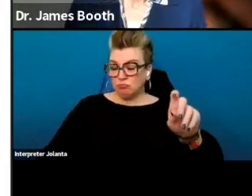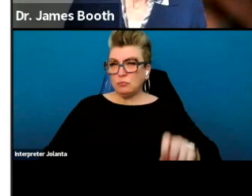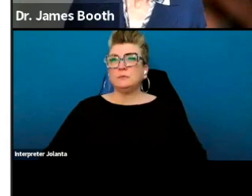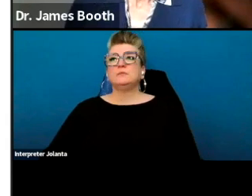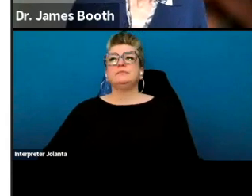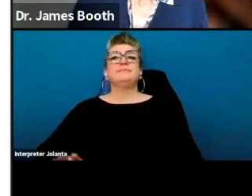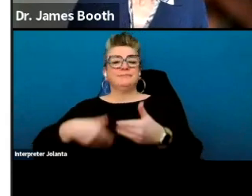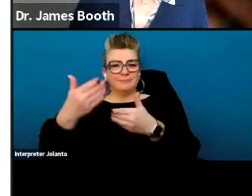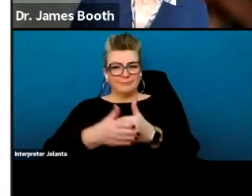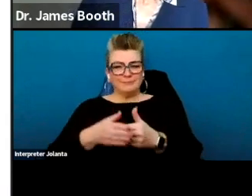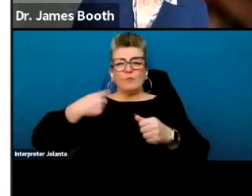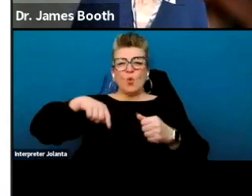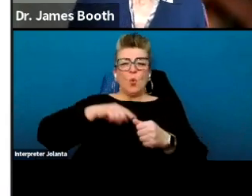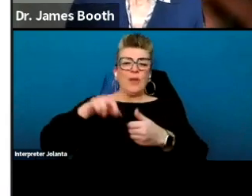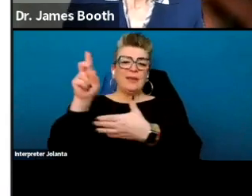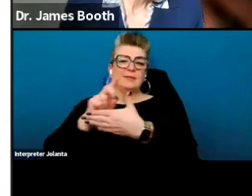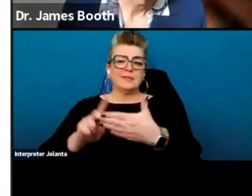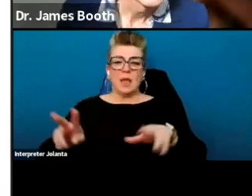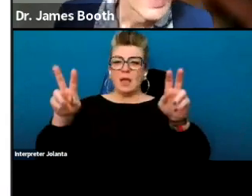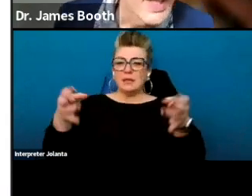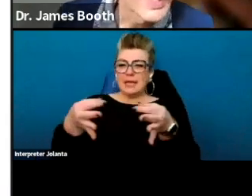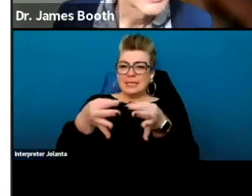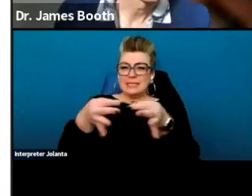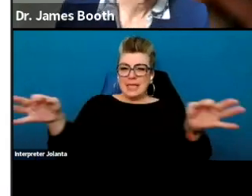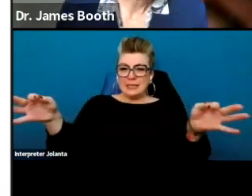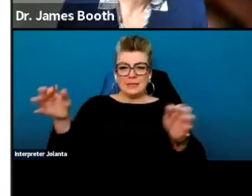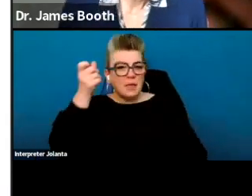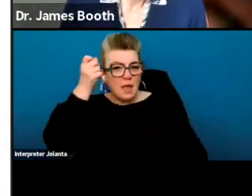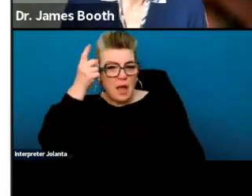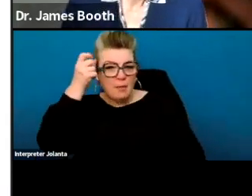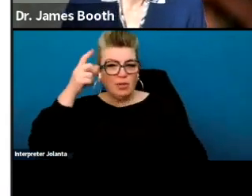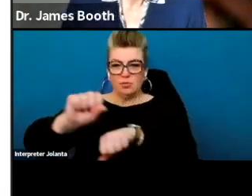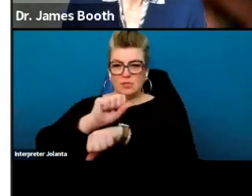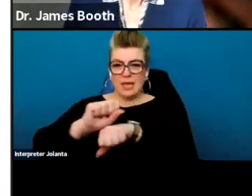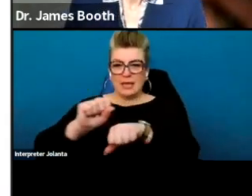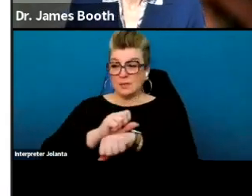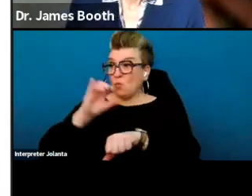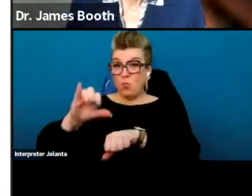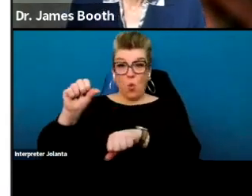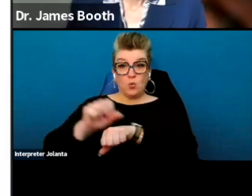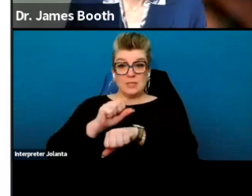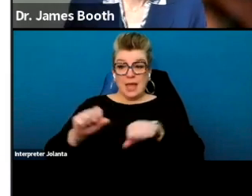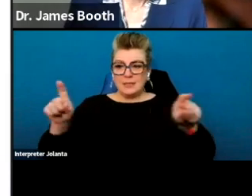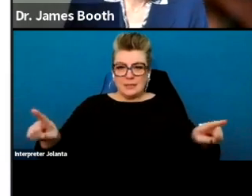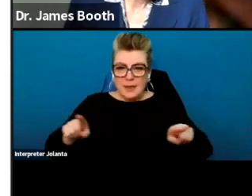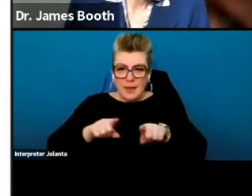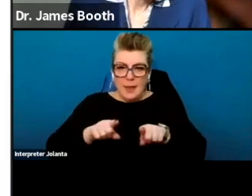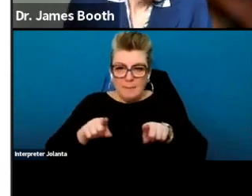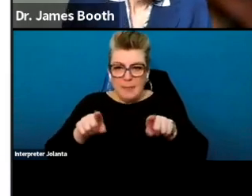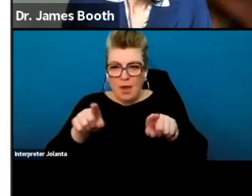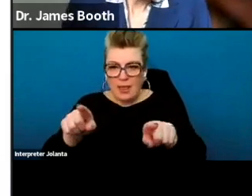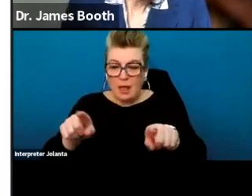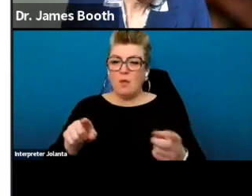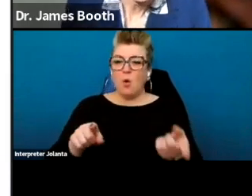some sentence comprehension tasks. These were parallel tasks, one tapping into